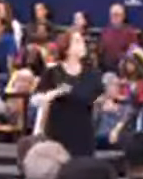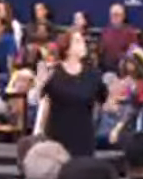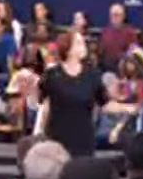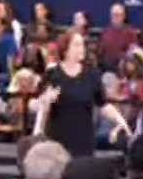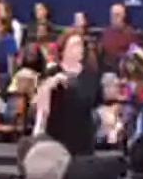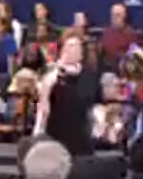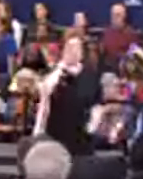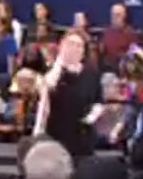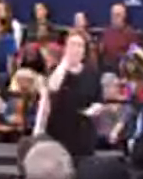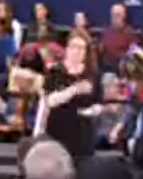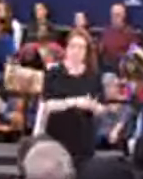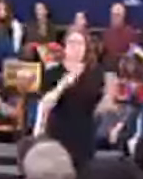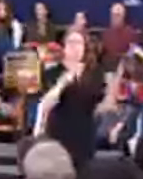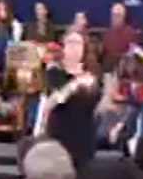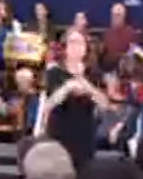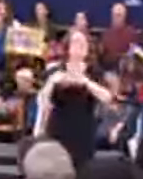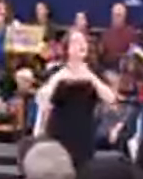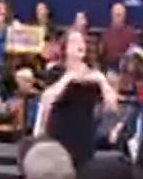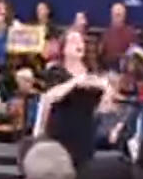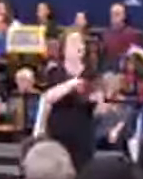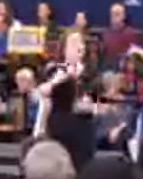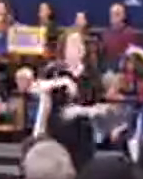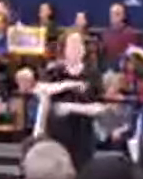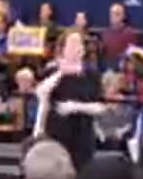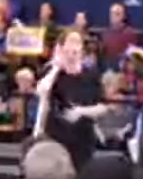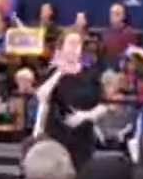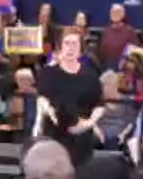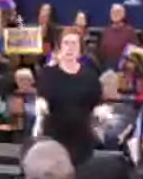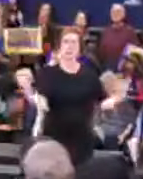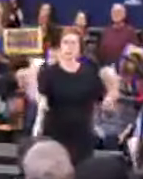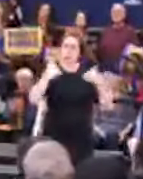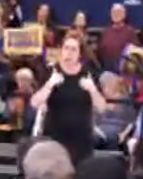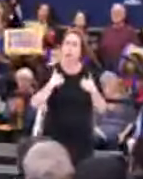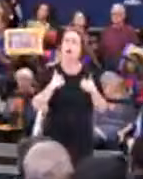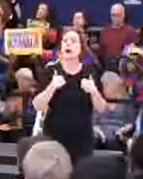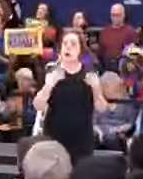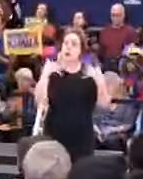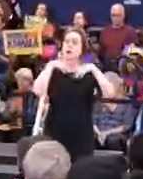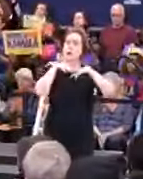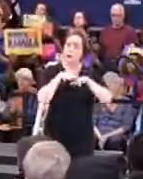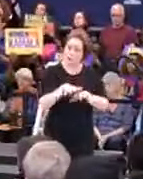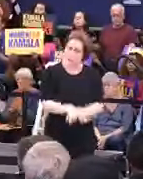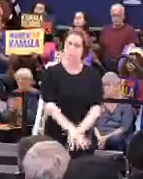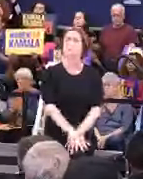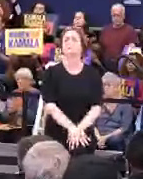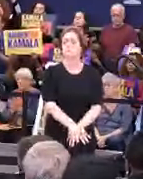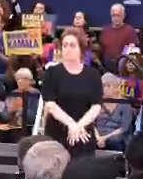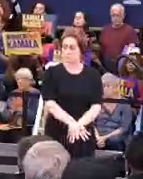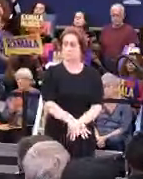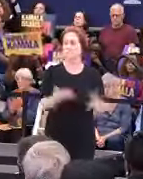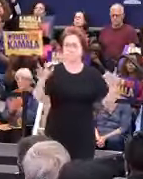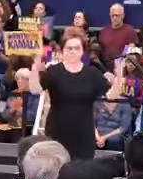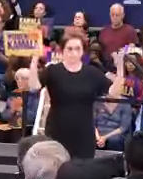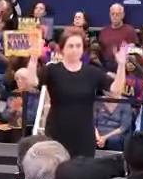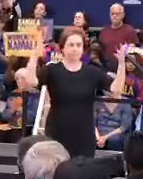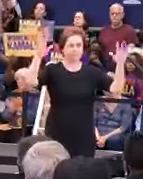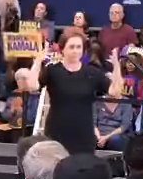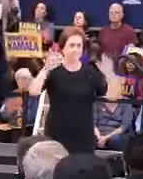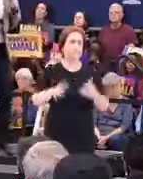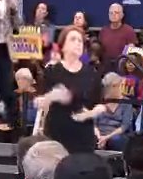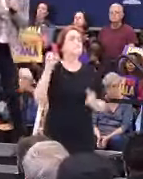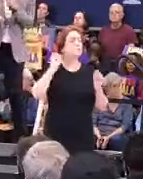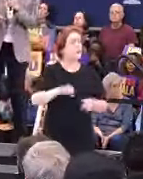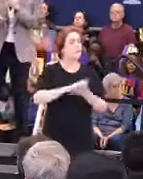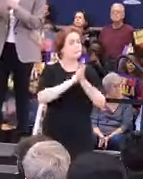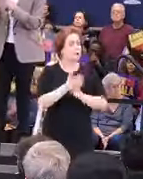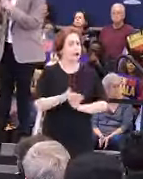I believe in an America where we will pass comprehensive immigration with a pathway toward citizenship. I